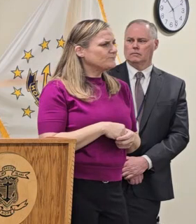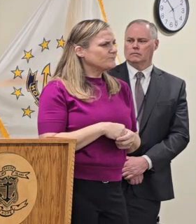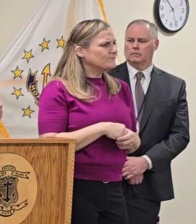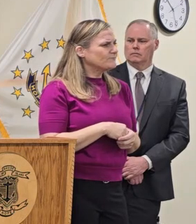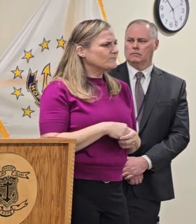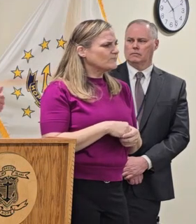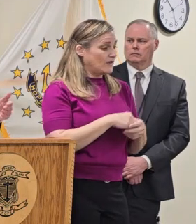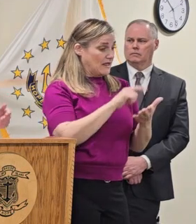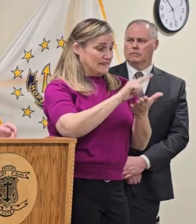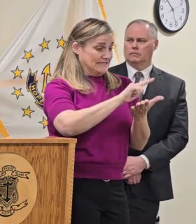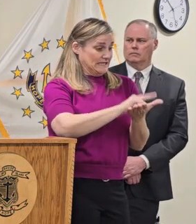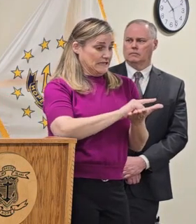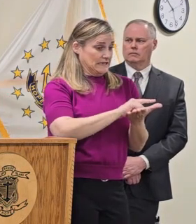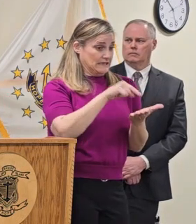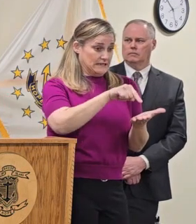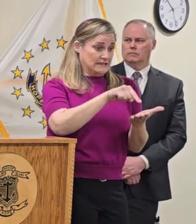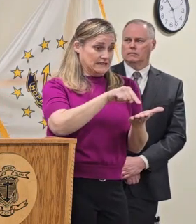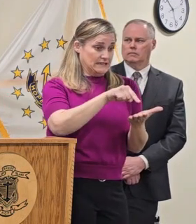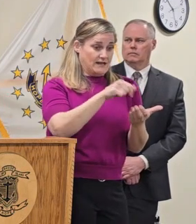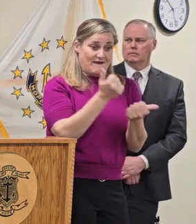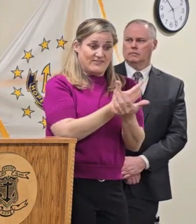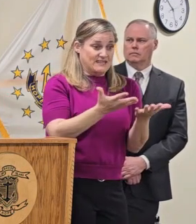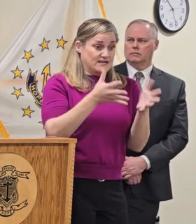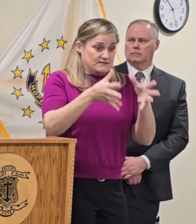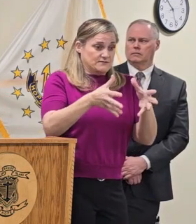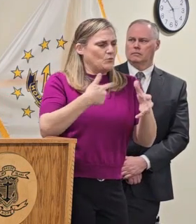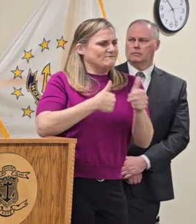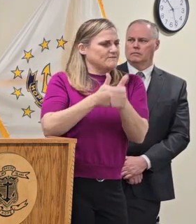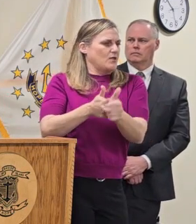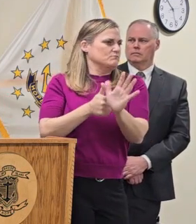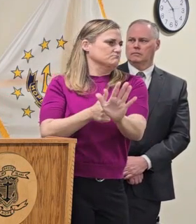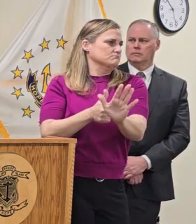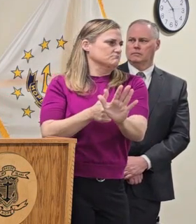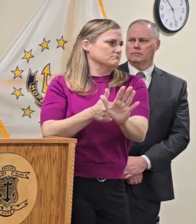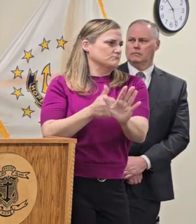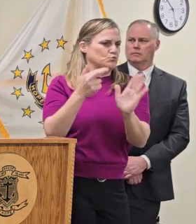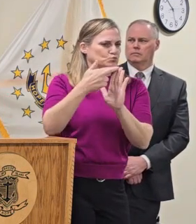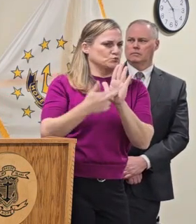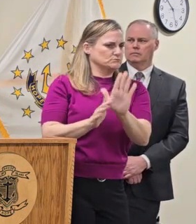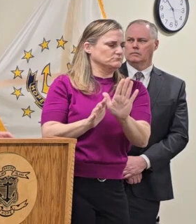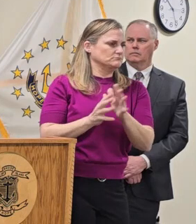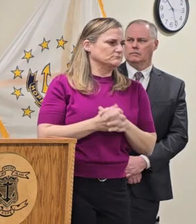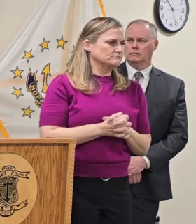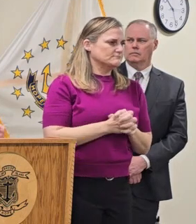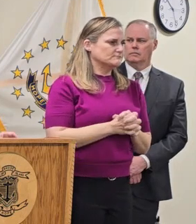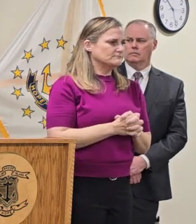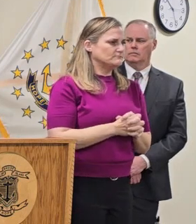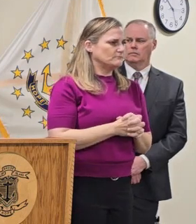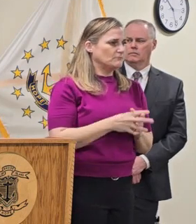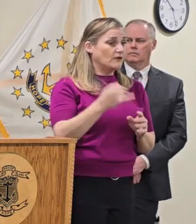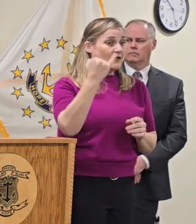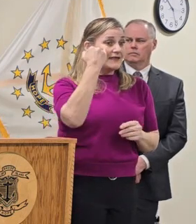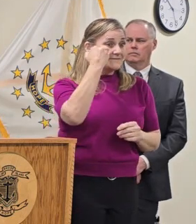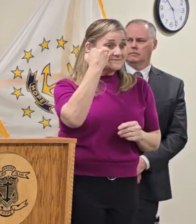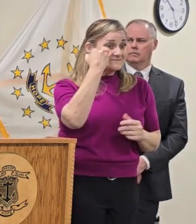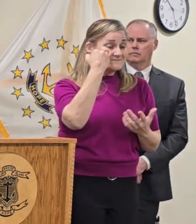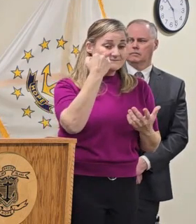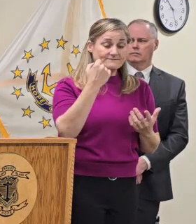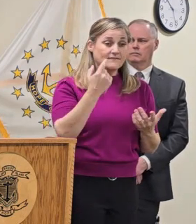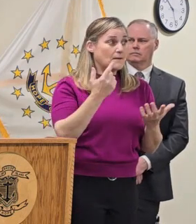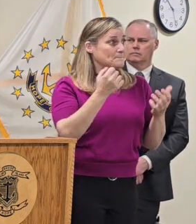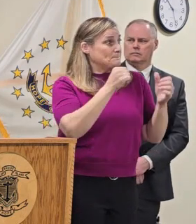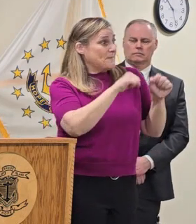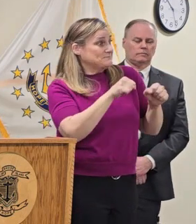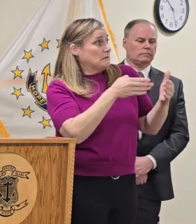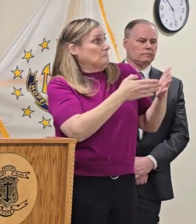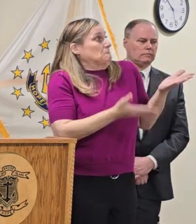when you're getting to a situation where you're, you know, potentially into some form of litigation, it's been my experience not to be